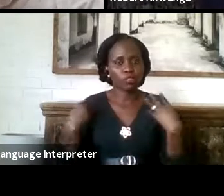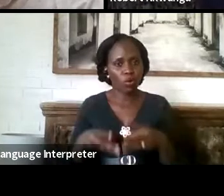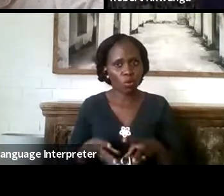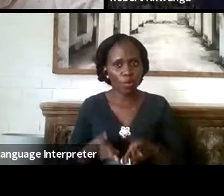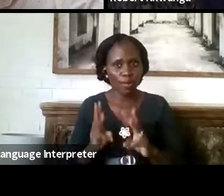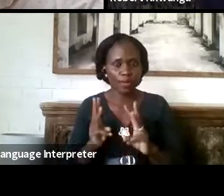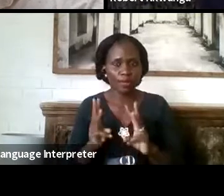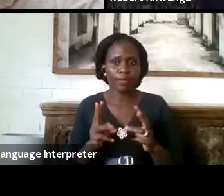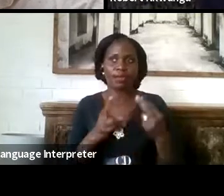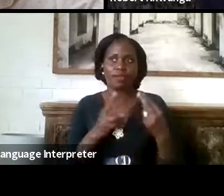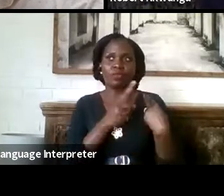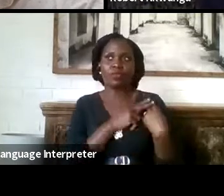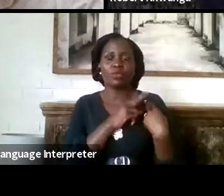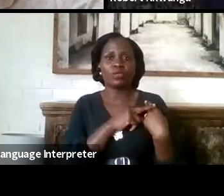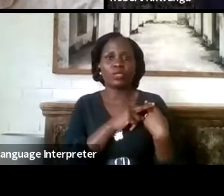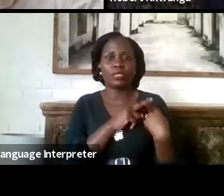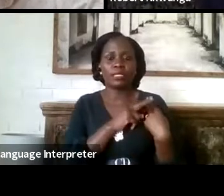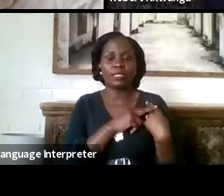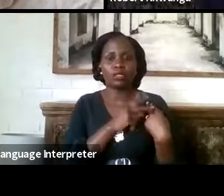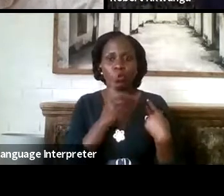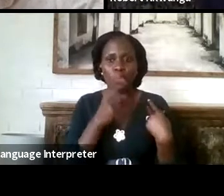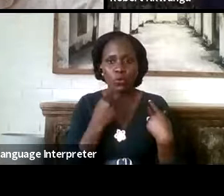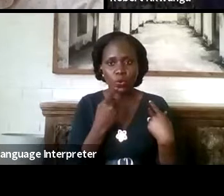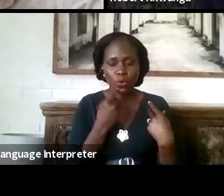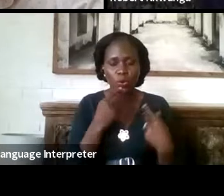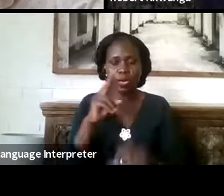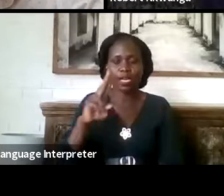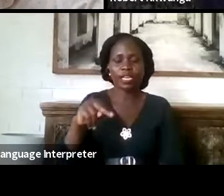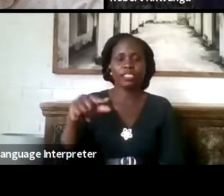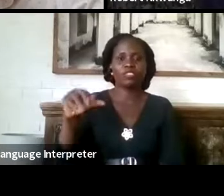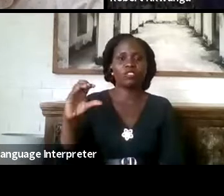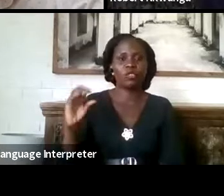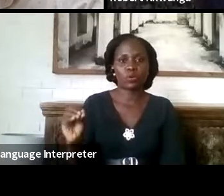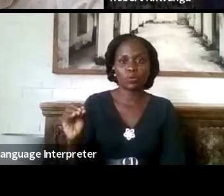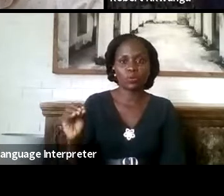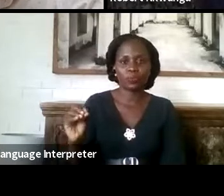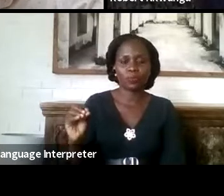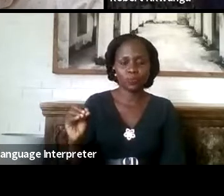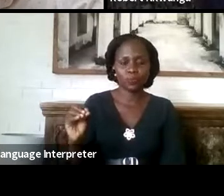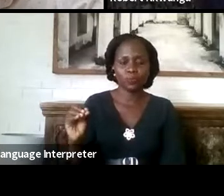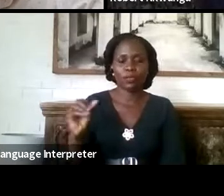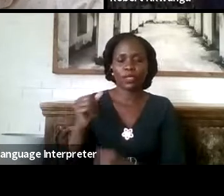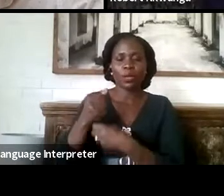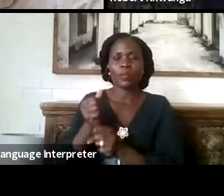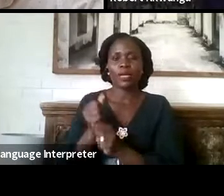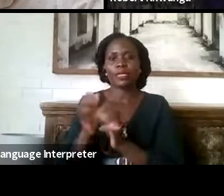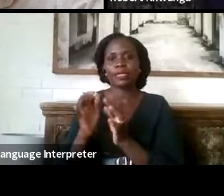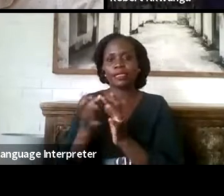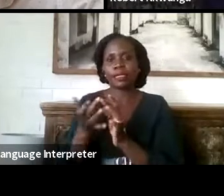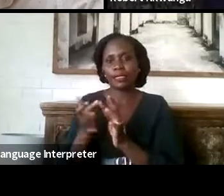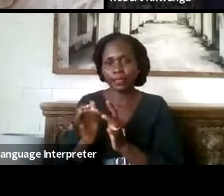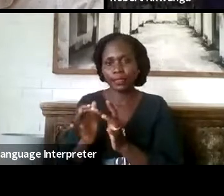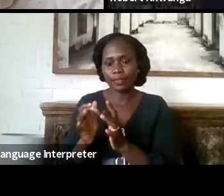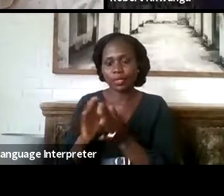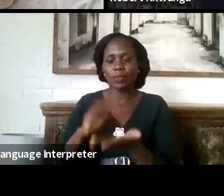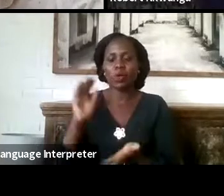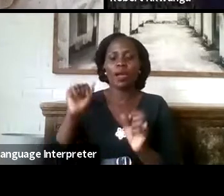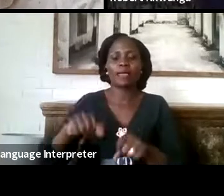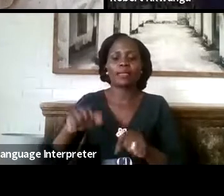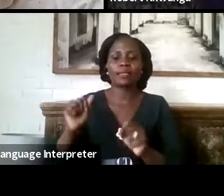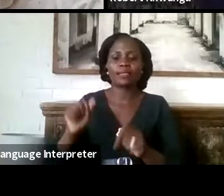responsibility of NGOs to make internet more accessible to people with disabilities. So